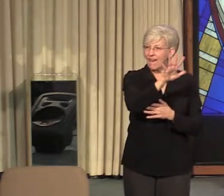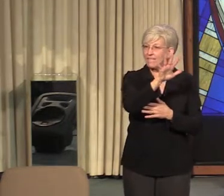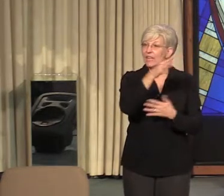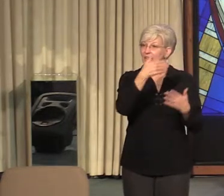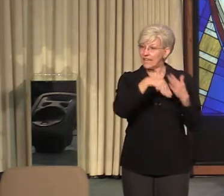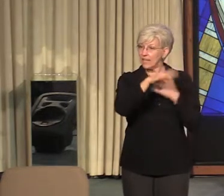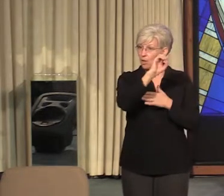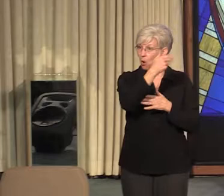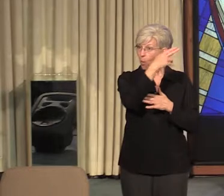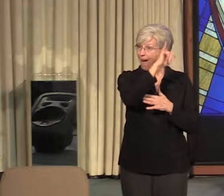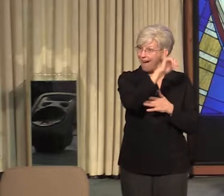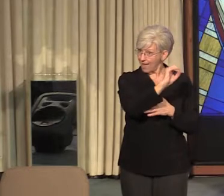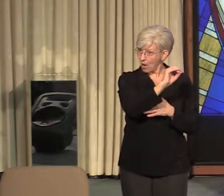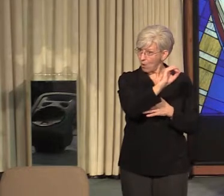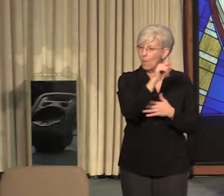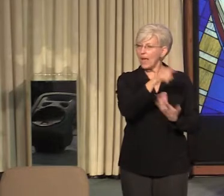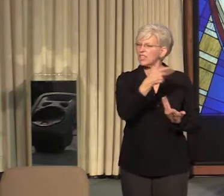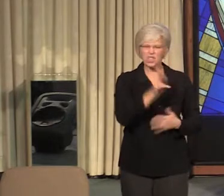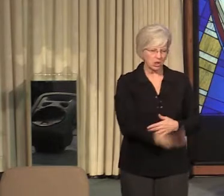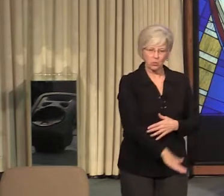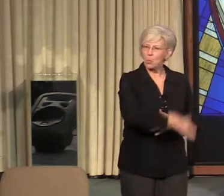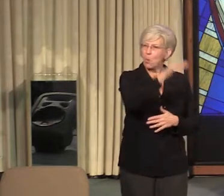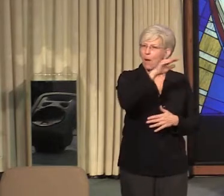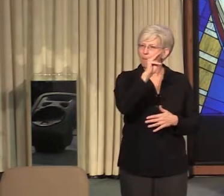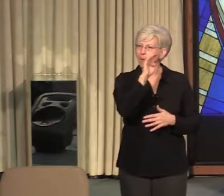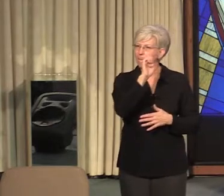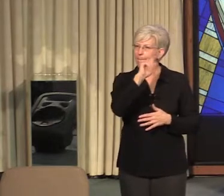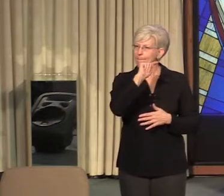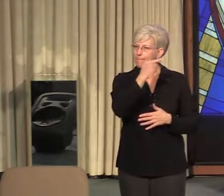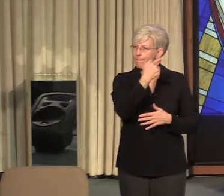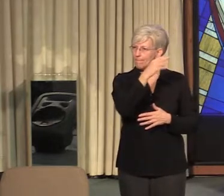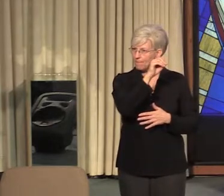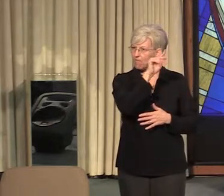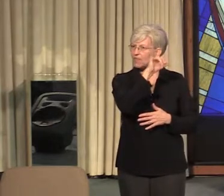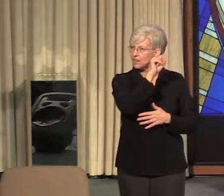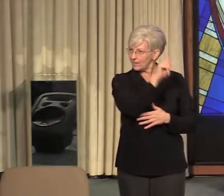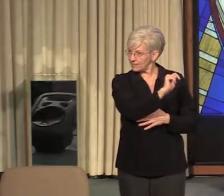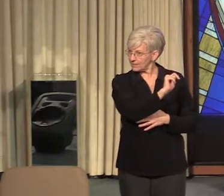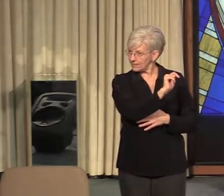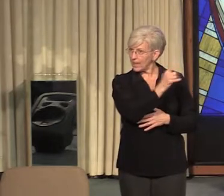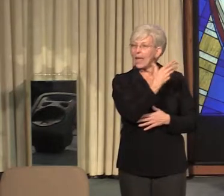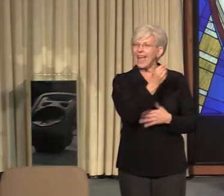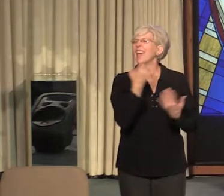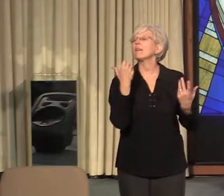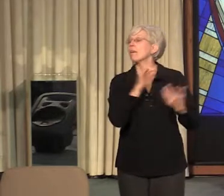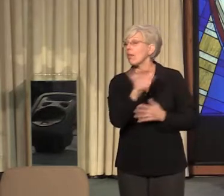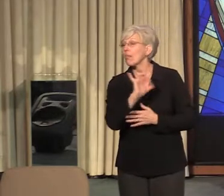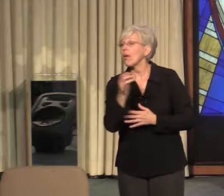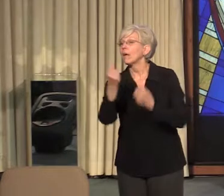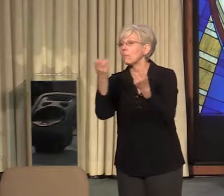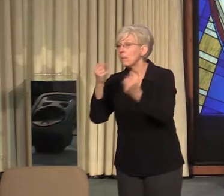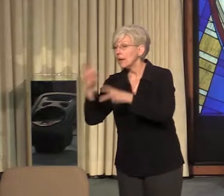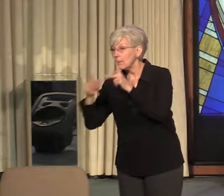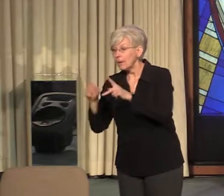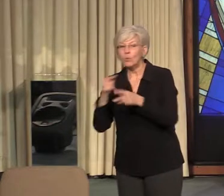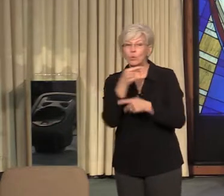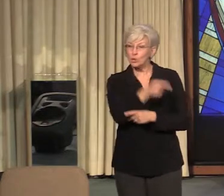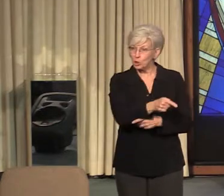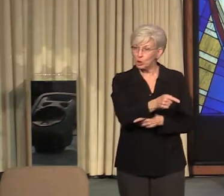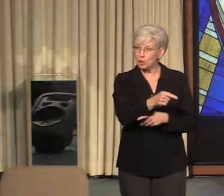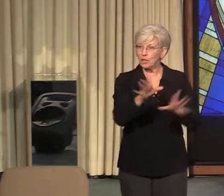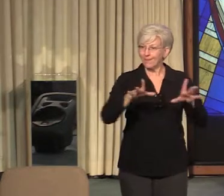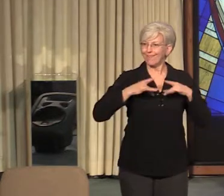household. And like many people of that era, she contracted tuberculosis. And